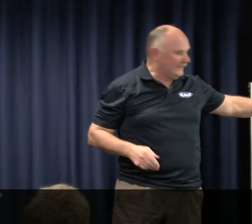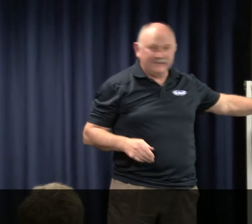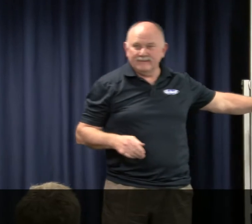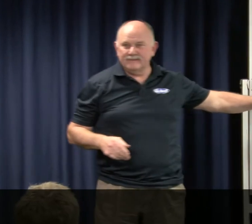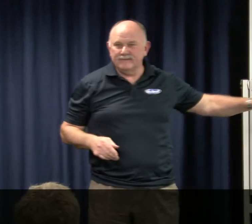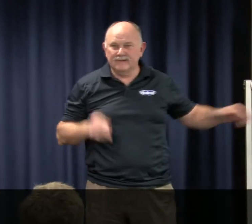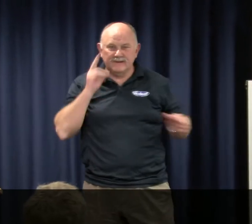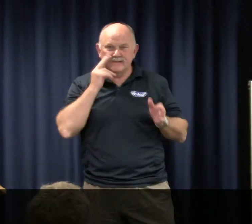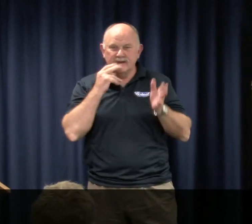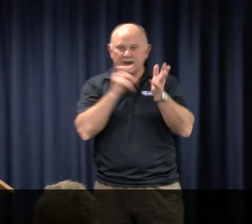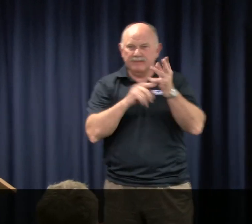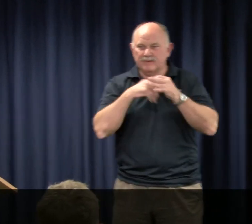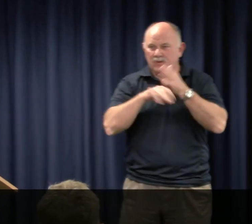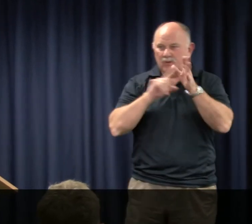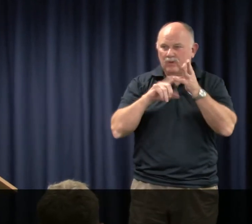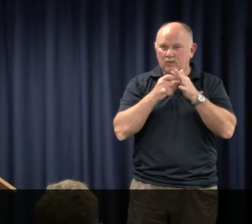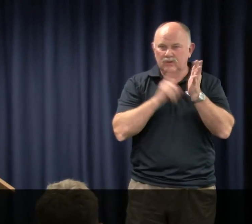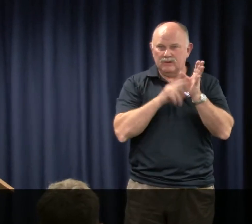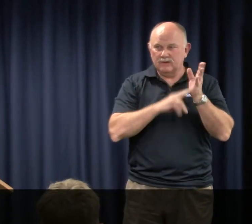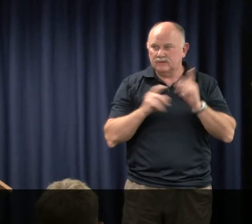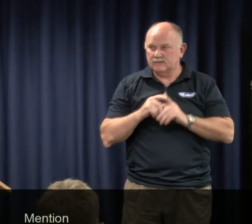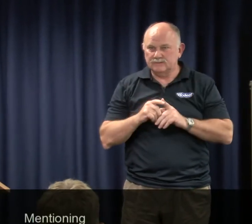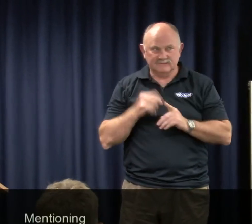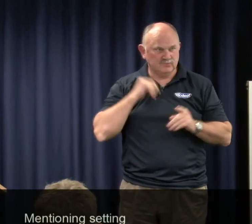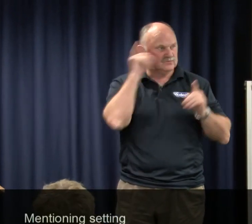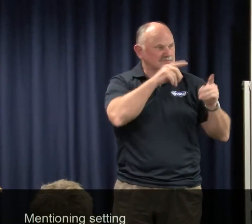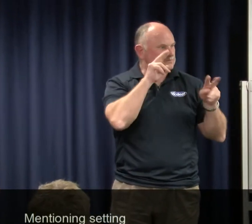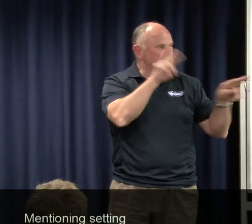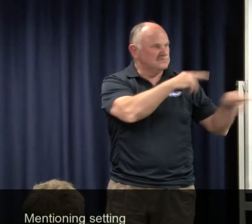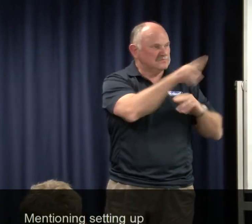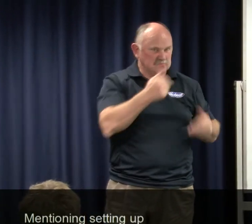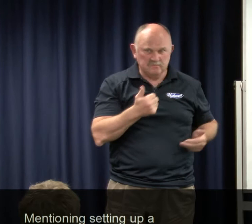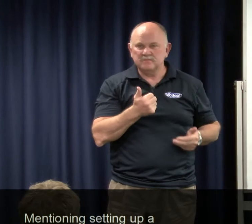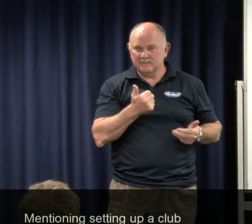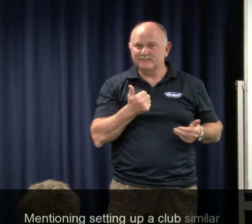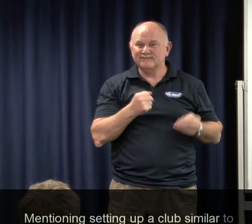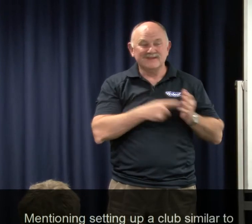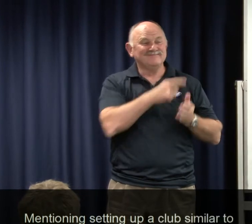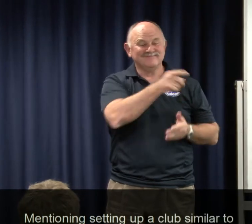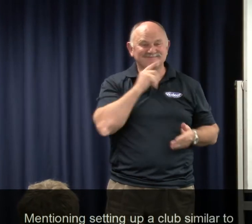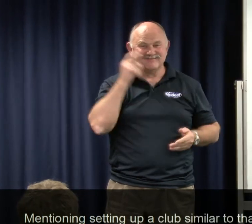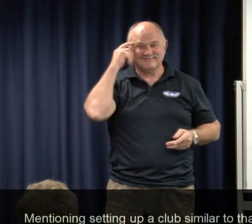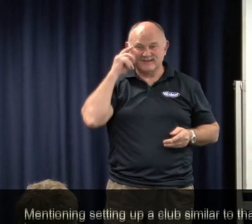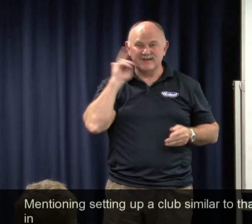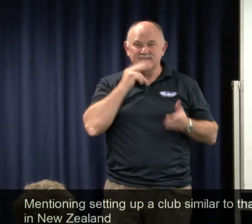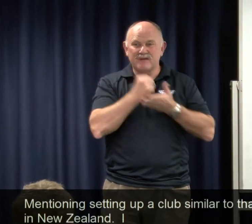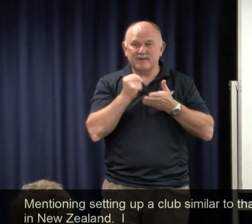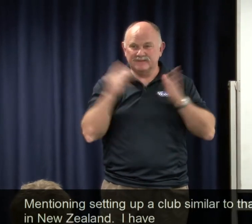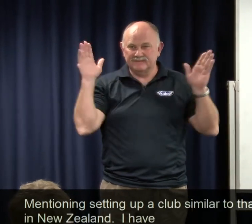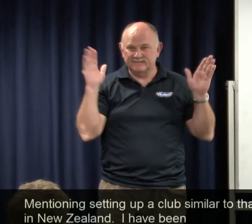Mentioning setting up a club similar to that in New Zealand. I've been there myself, but they